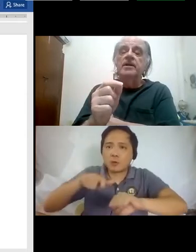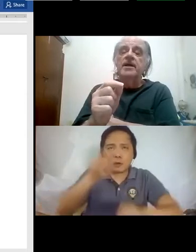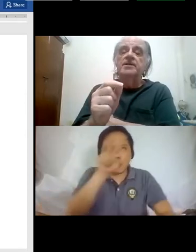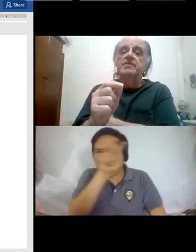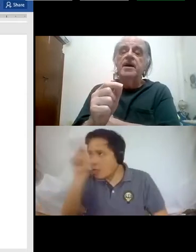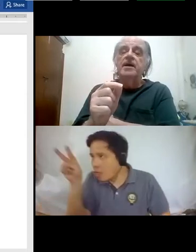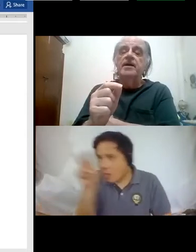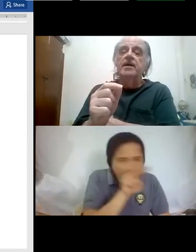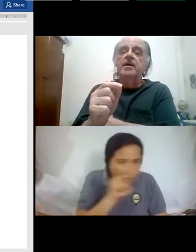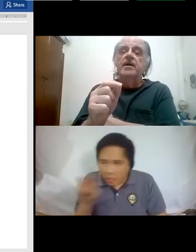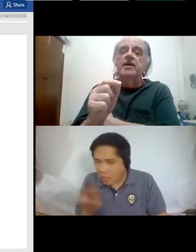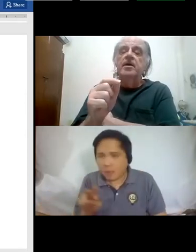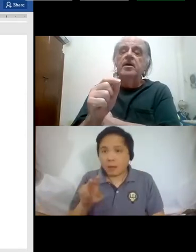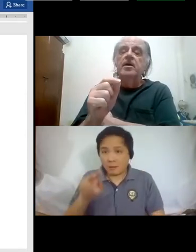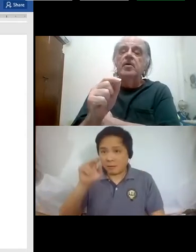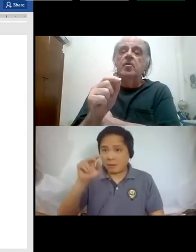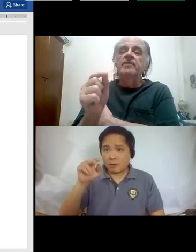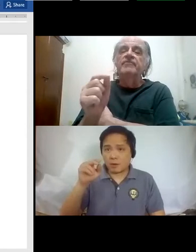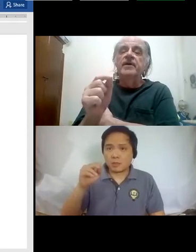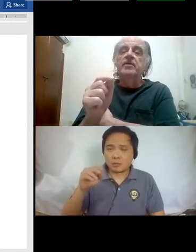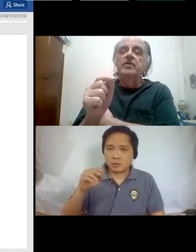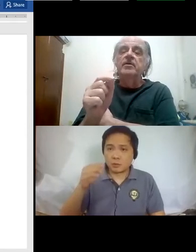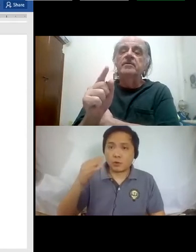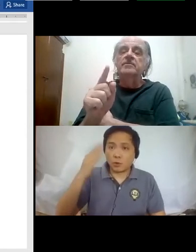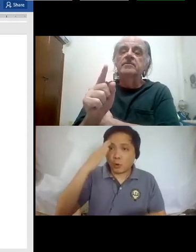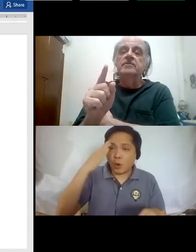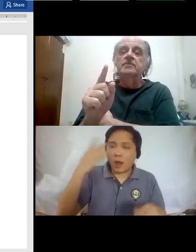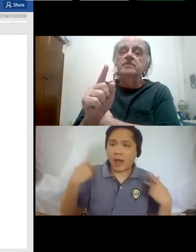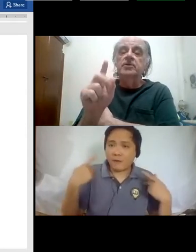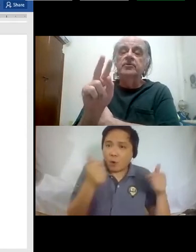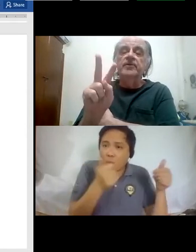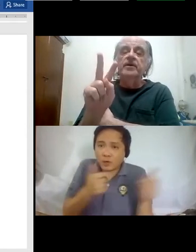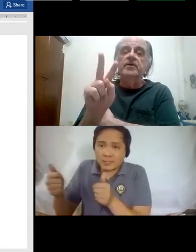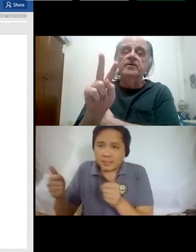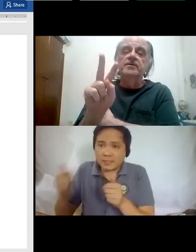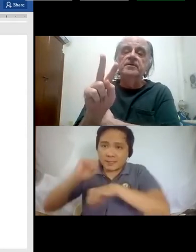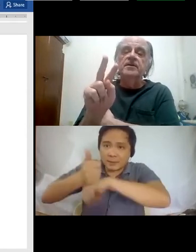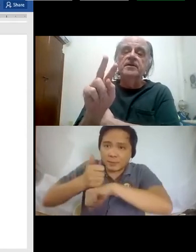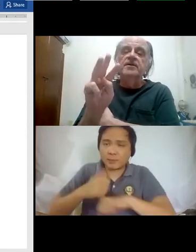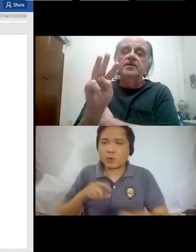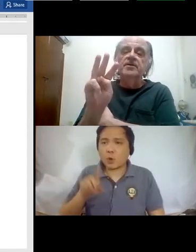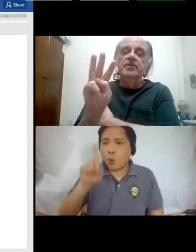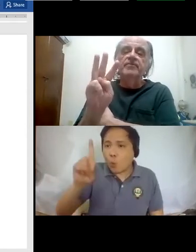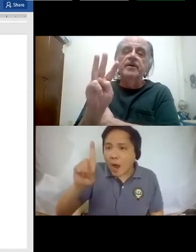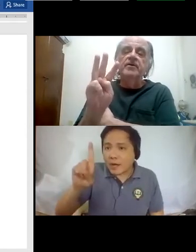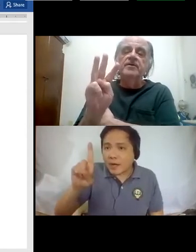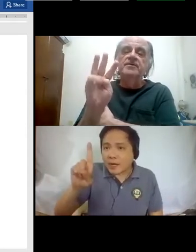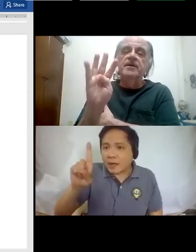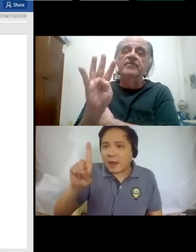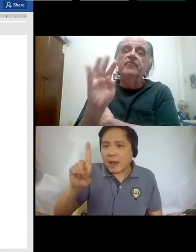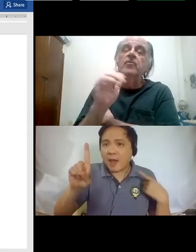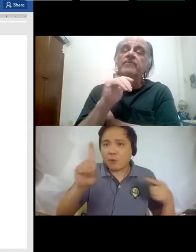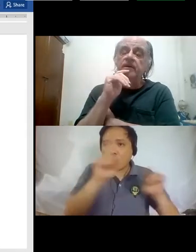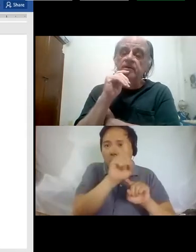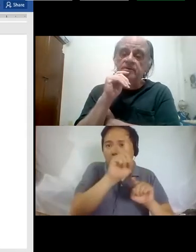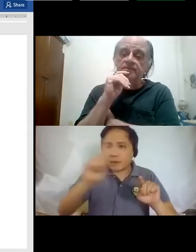are organized by 1 finger, 2 fingers, 3 fingers,